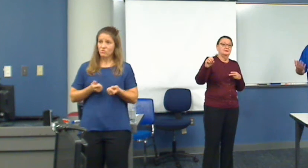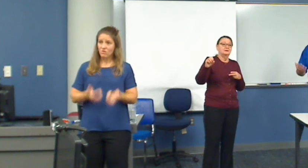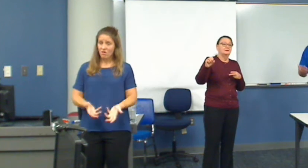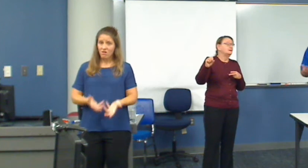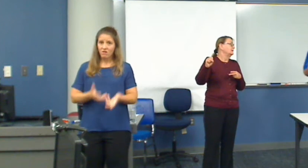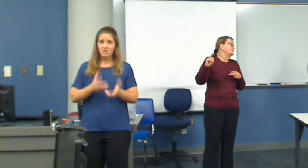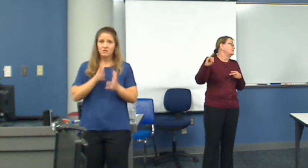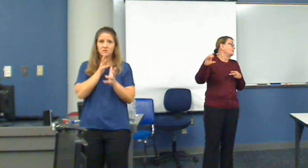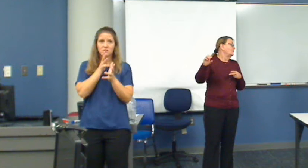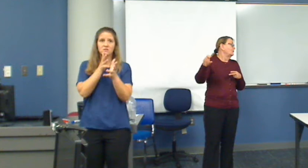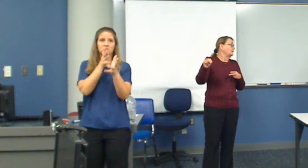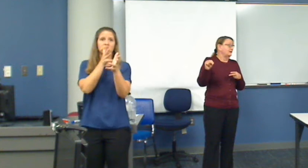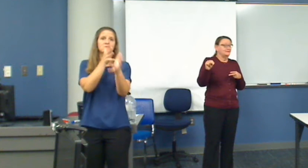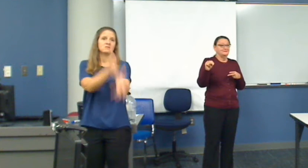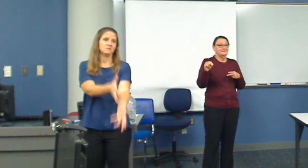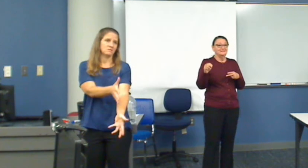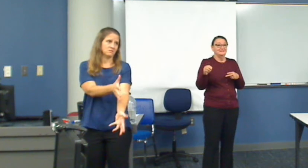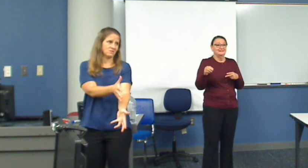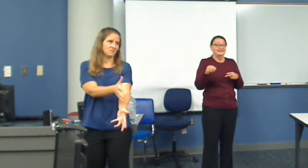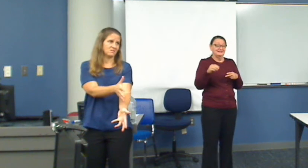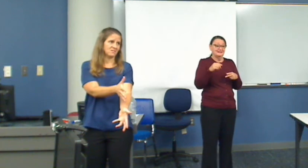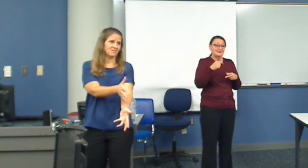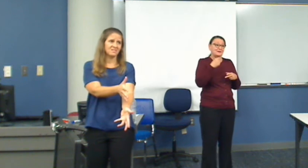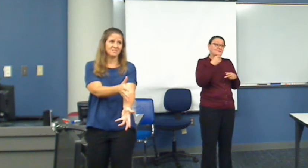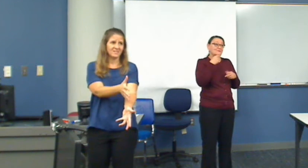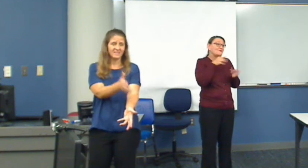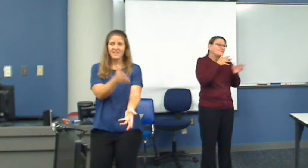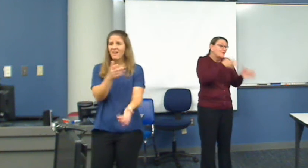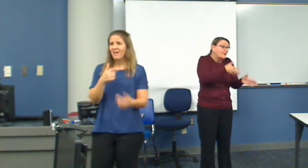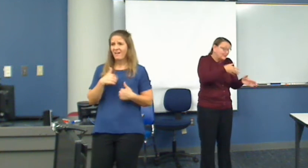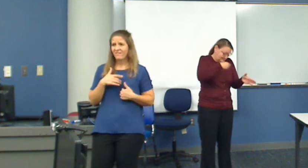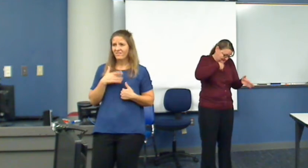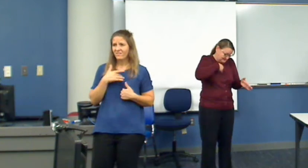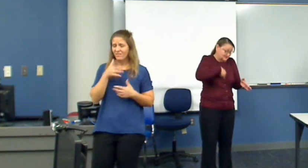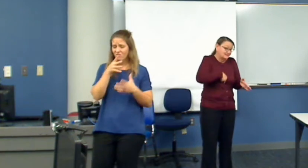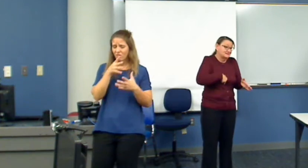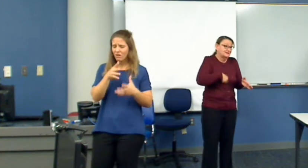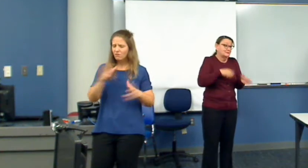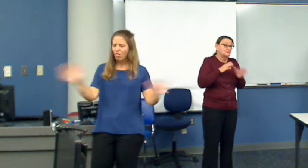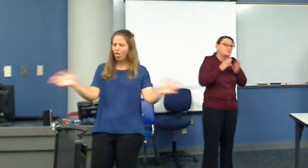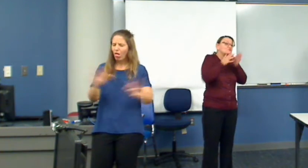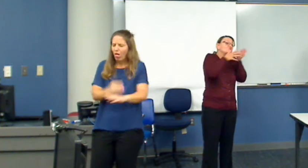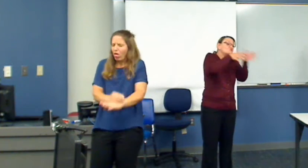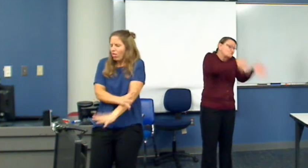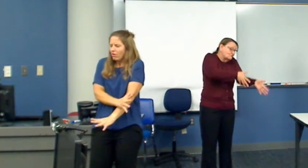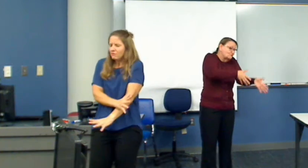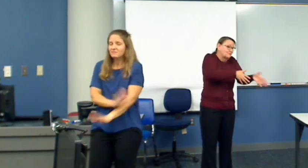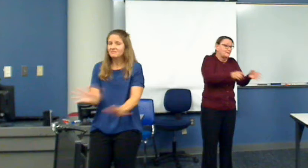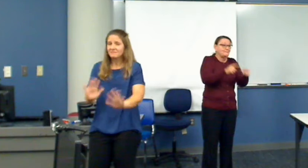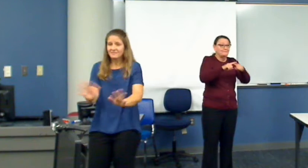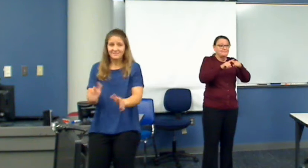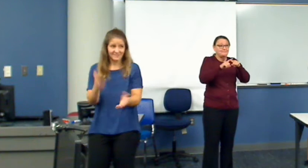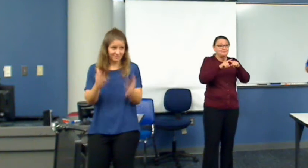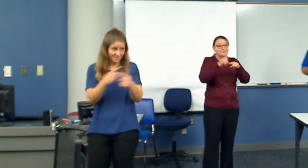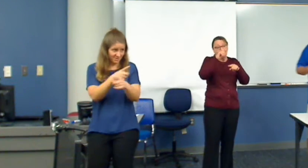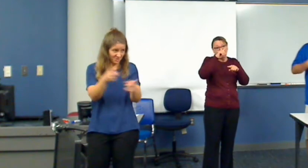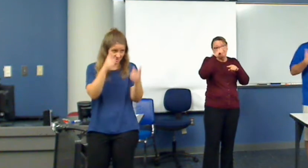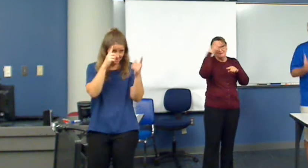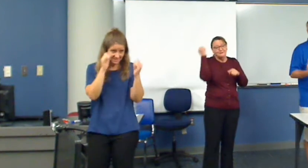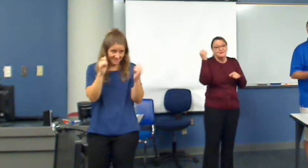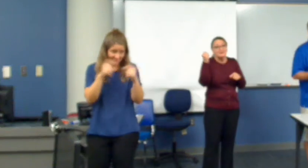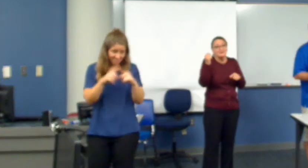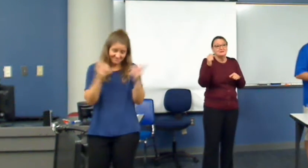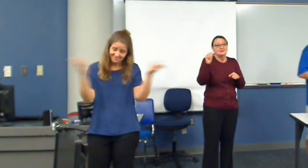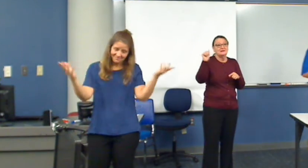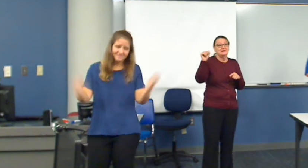I don't know about you, but I think vomit's the grossest body fluid there is. Right. So if that does happen, and